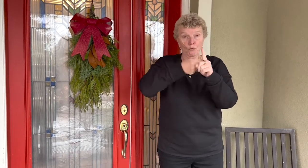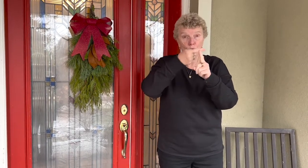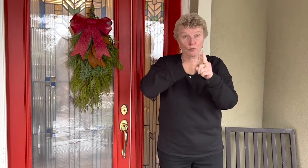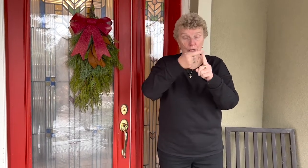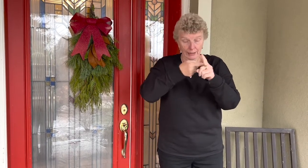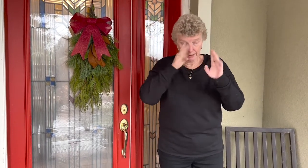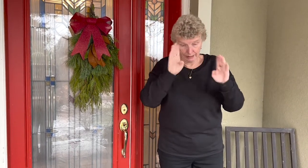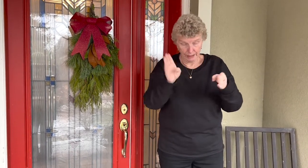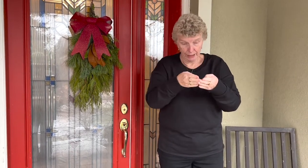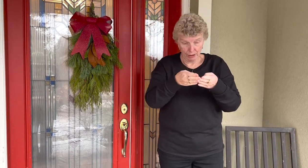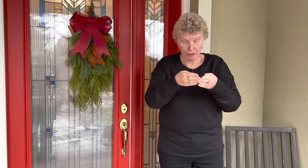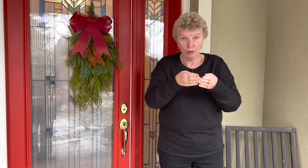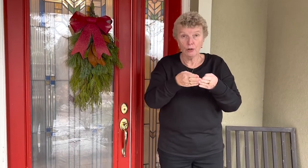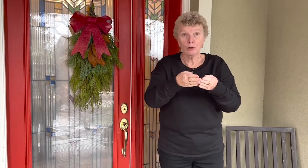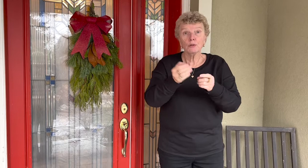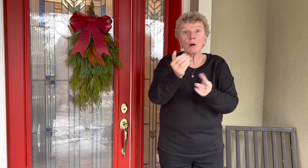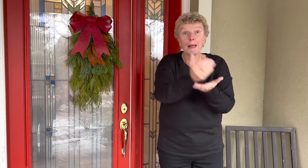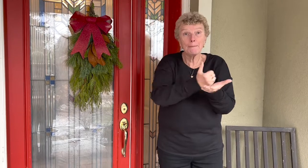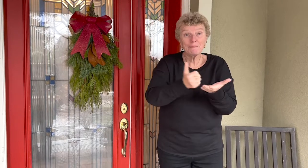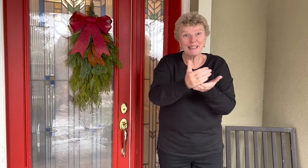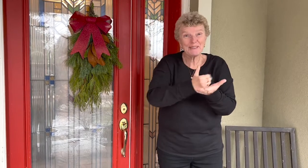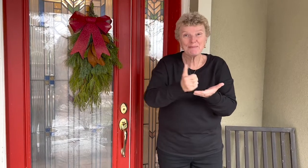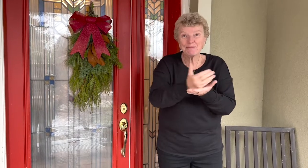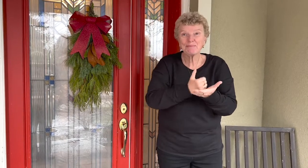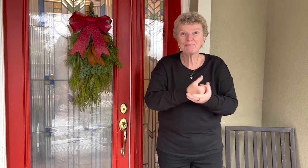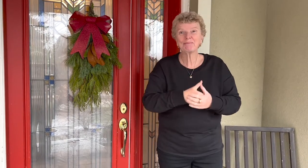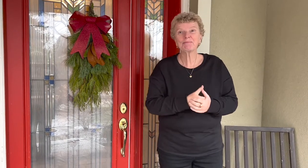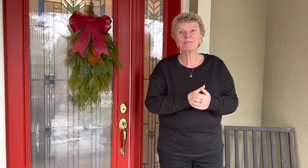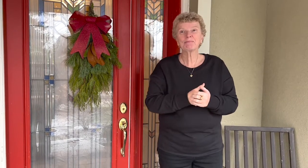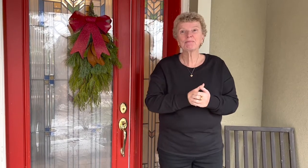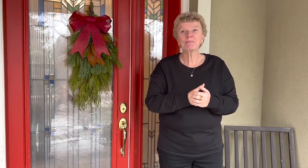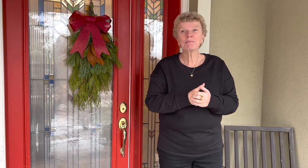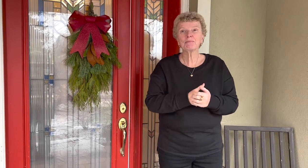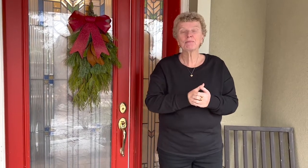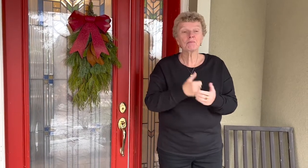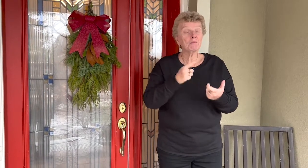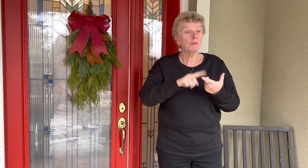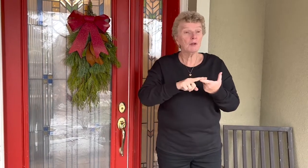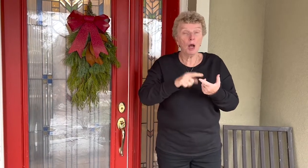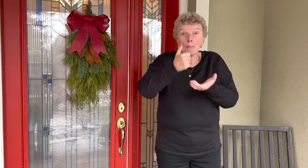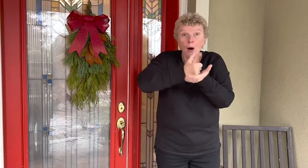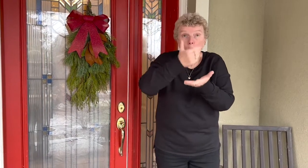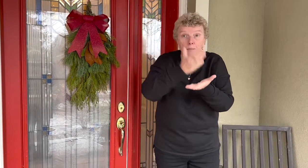where we provide apartments for rent geared to income,